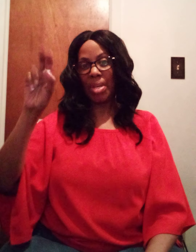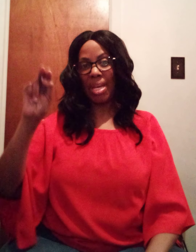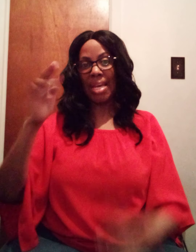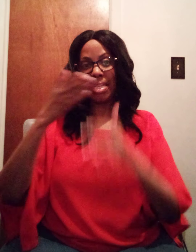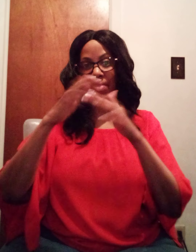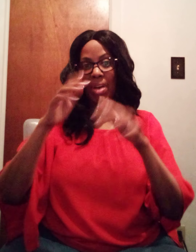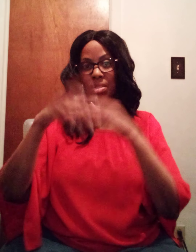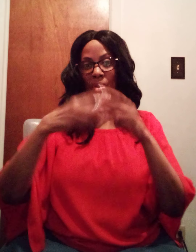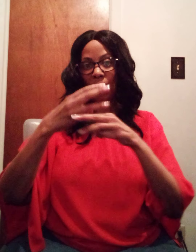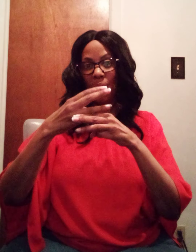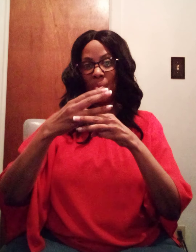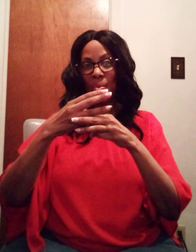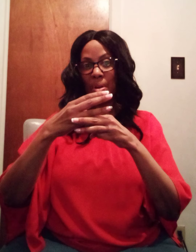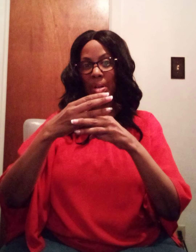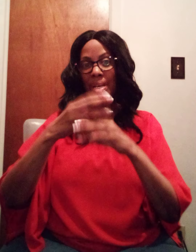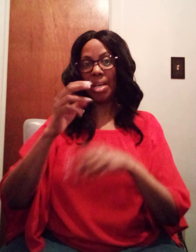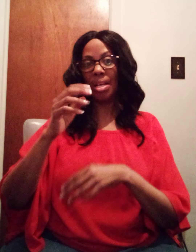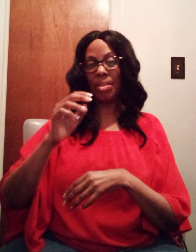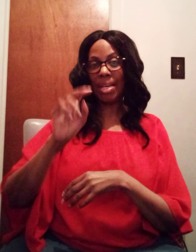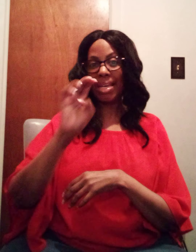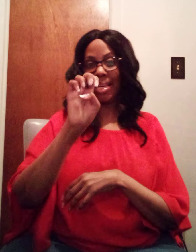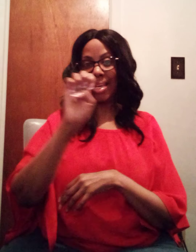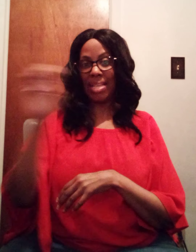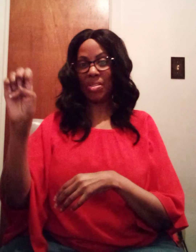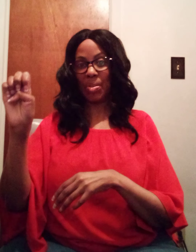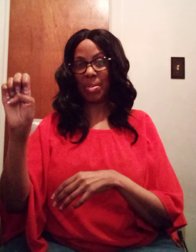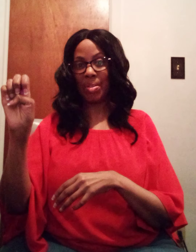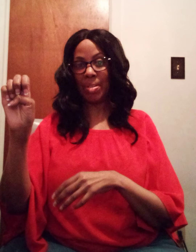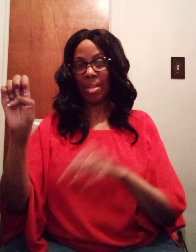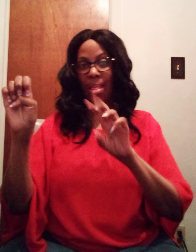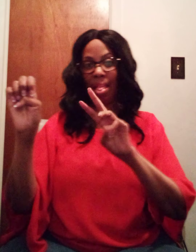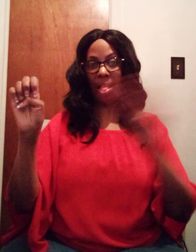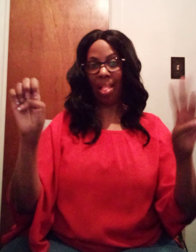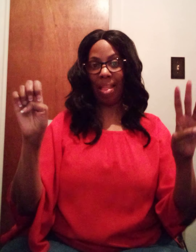You can guess where the continents and countries to the west of the Prime Meridian are located?